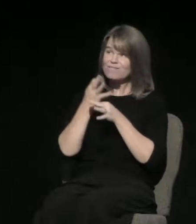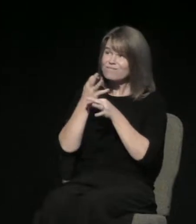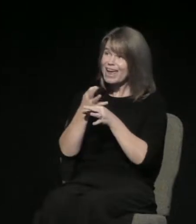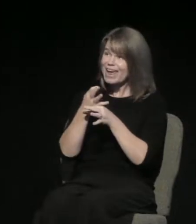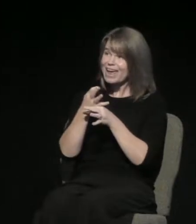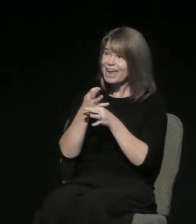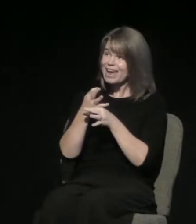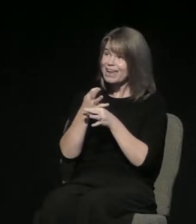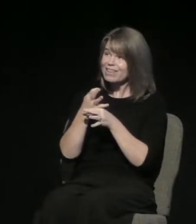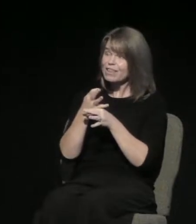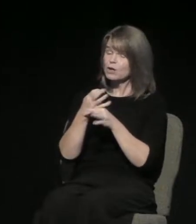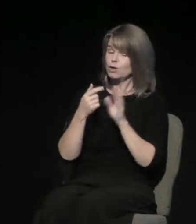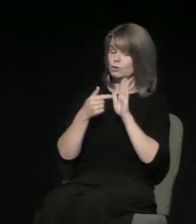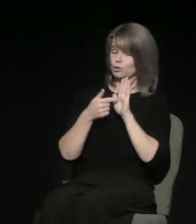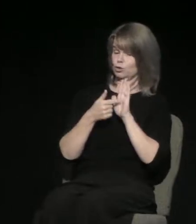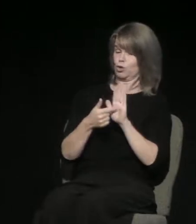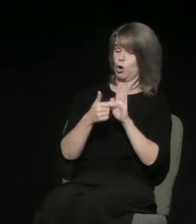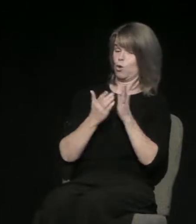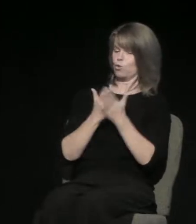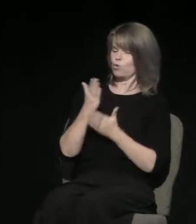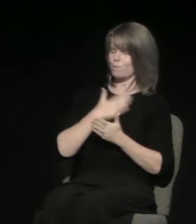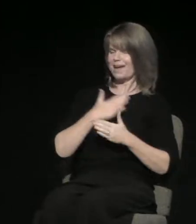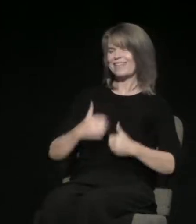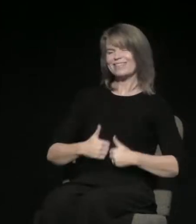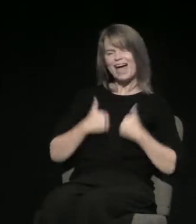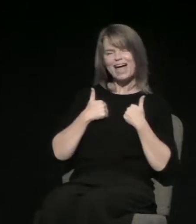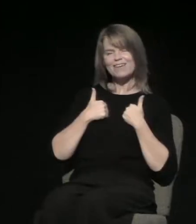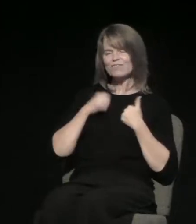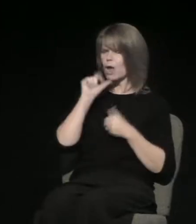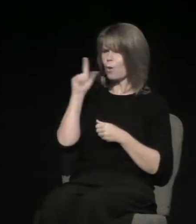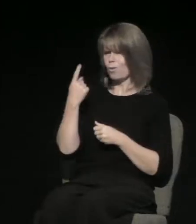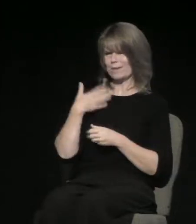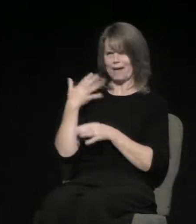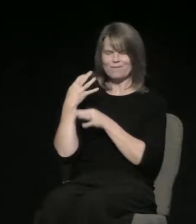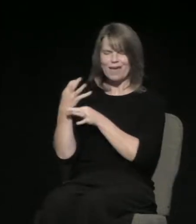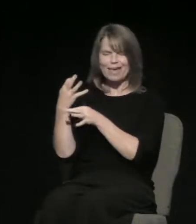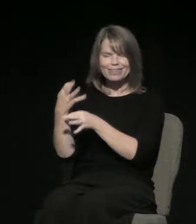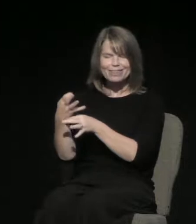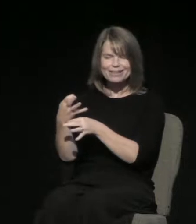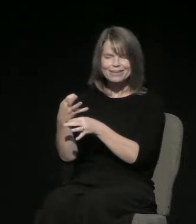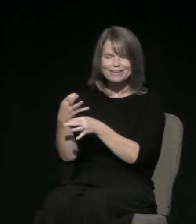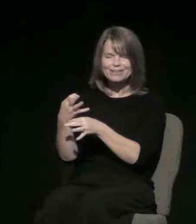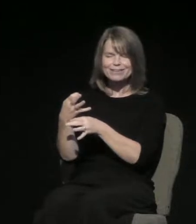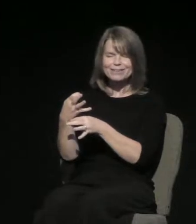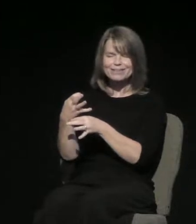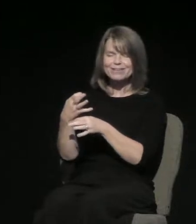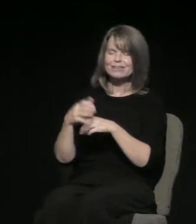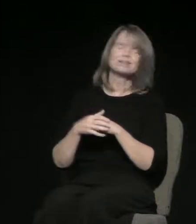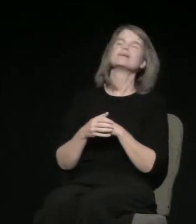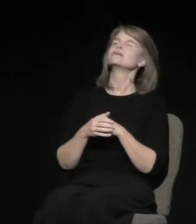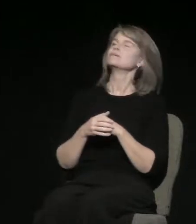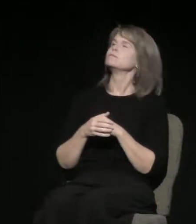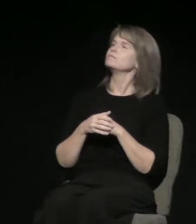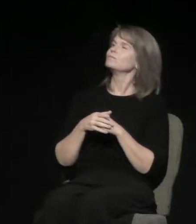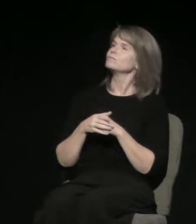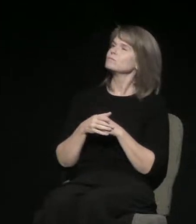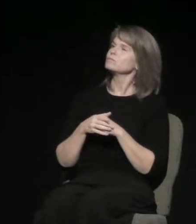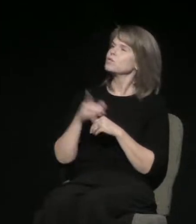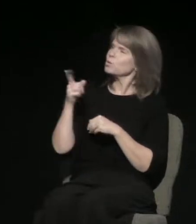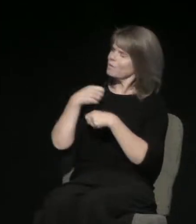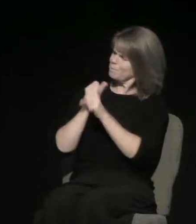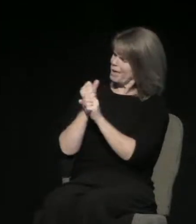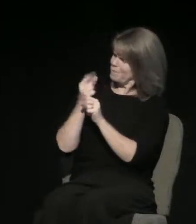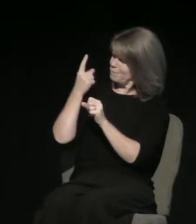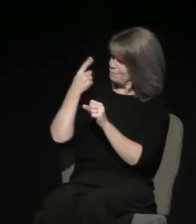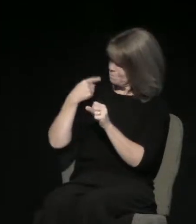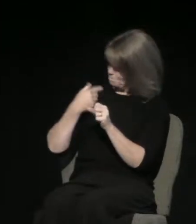Expressed in the Way I live Than what I Claim to believe And from Augustine You have made Me for yourself Oh